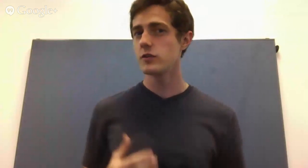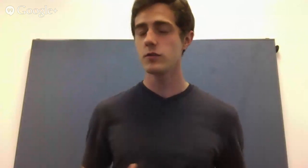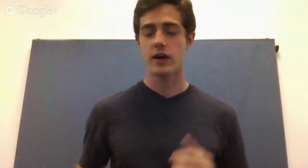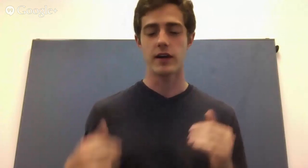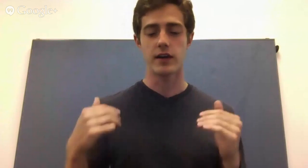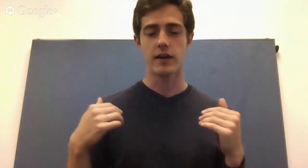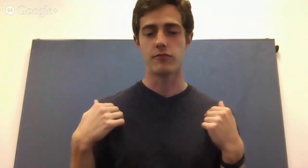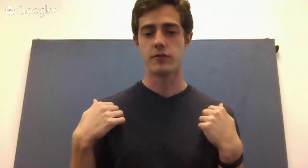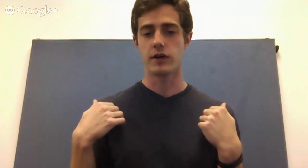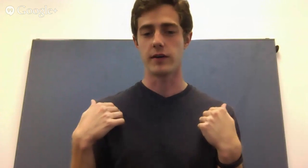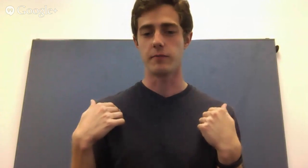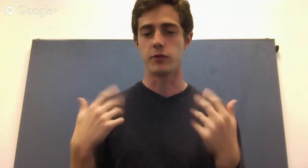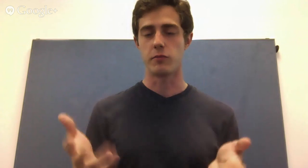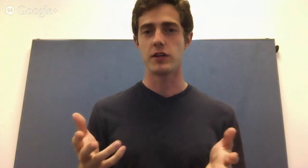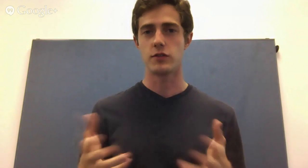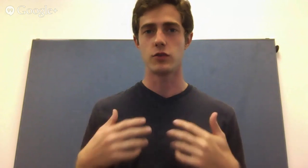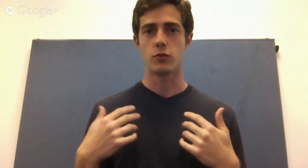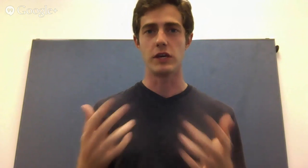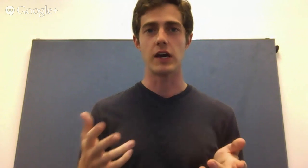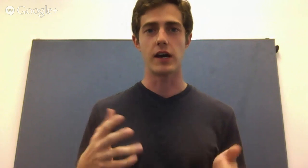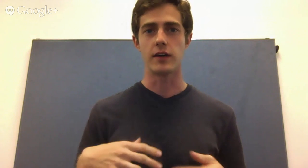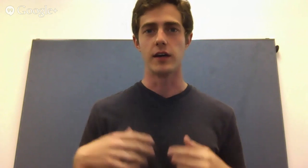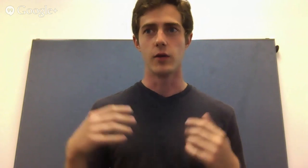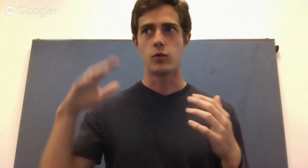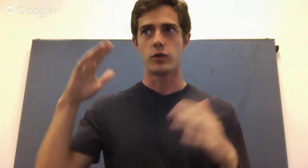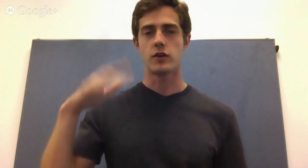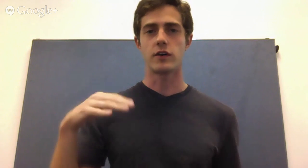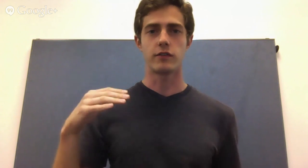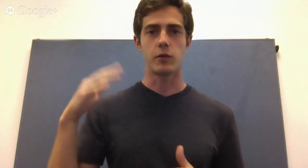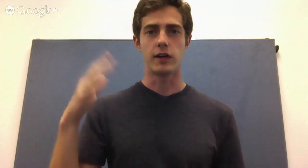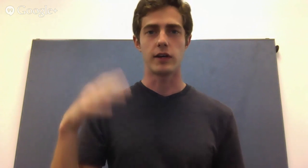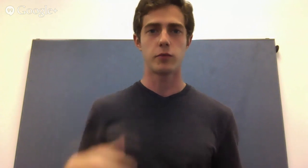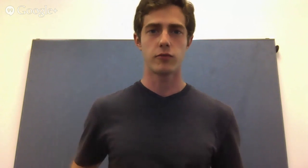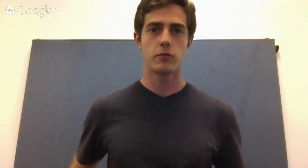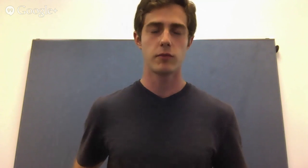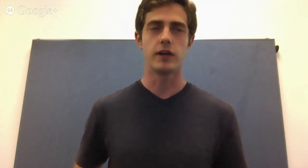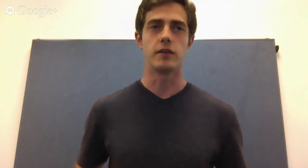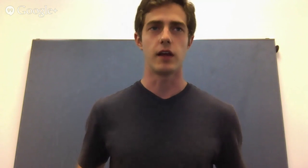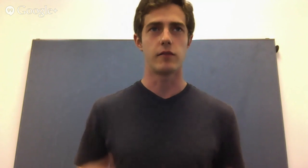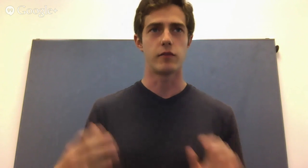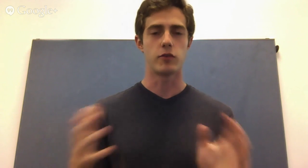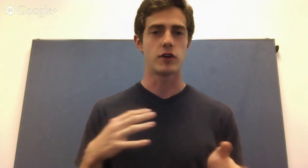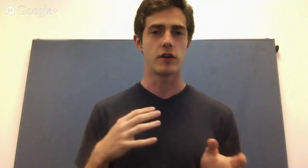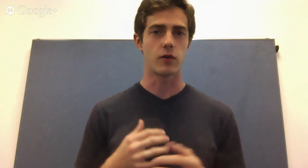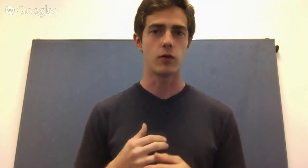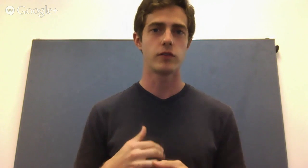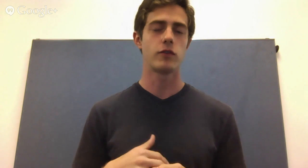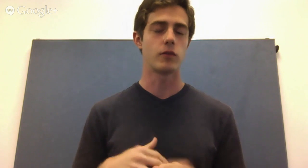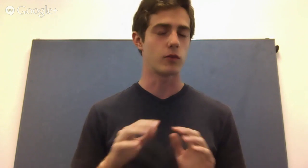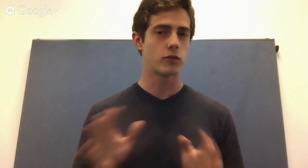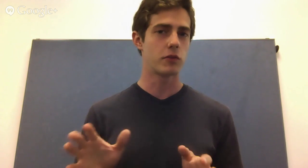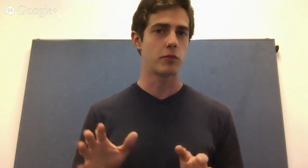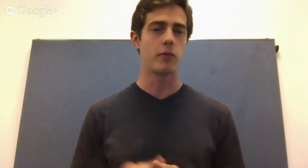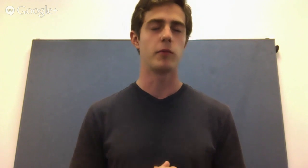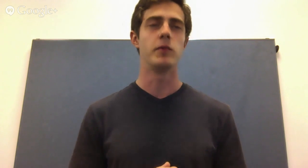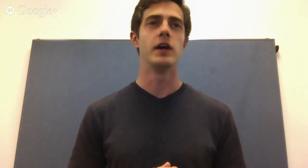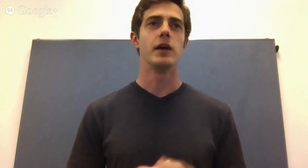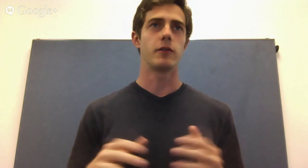issue. I have submitted to Me Guy which songs I would like to perform. A lot of them are Jonathan Colton, so those shouldn't be a problem. But the